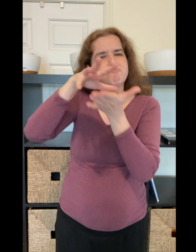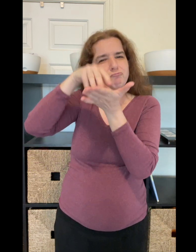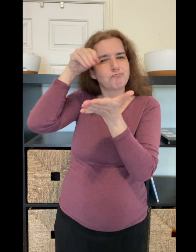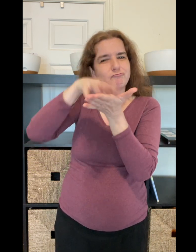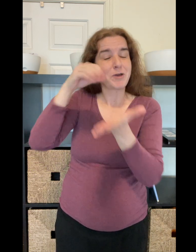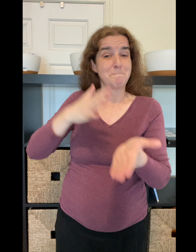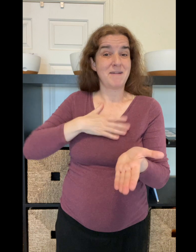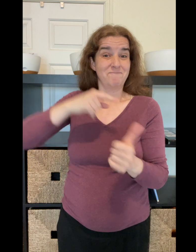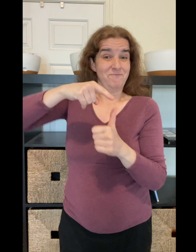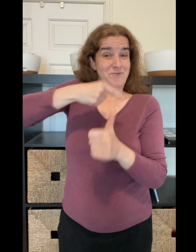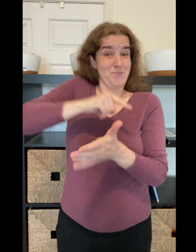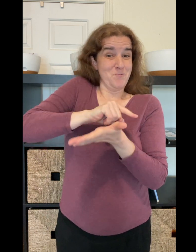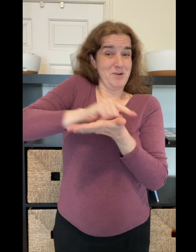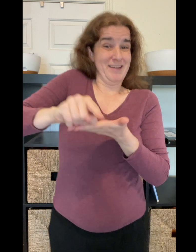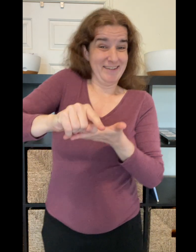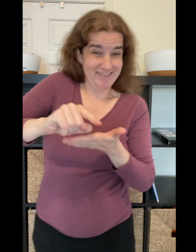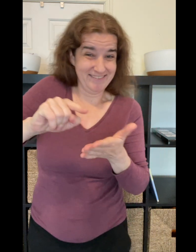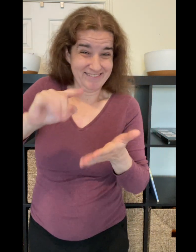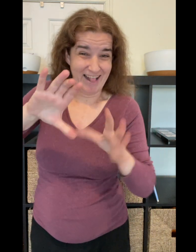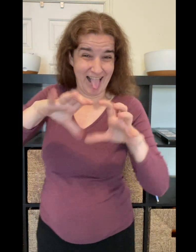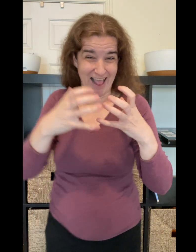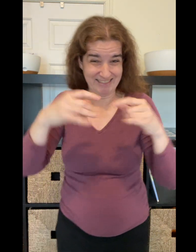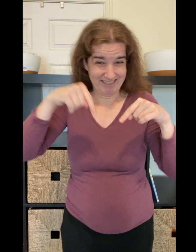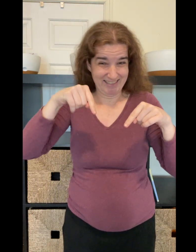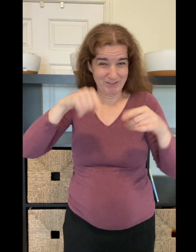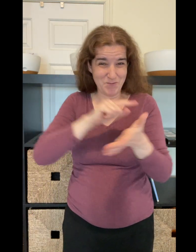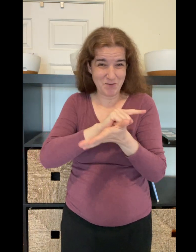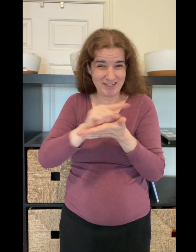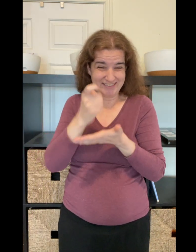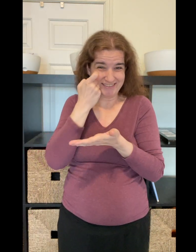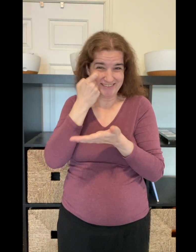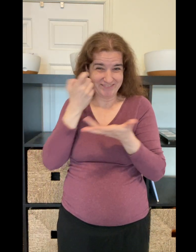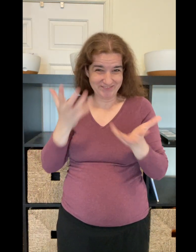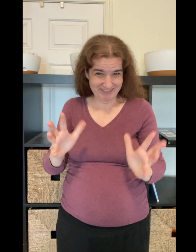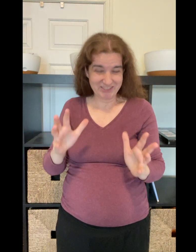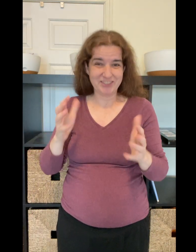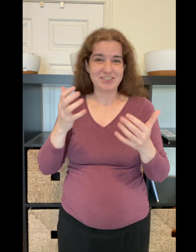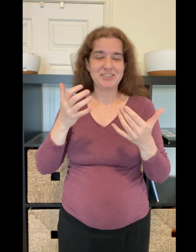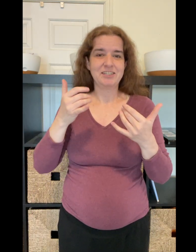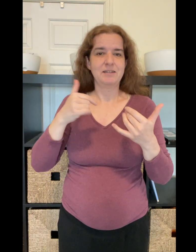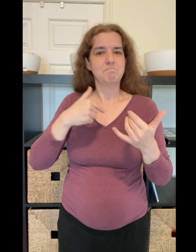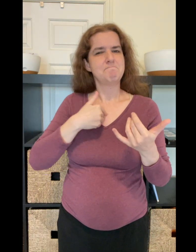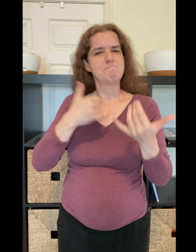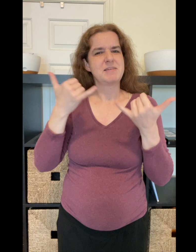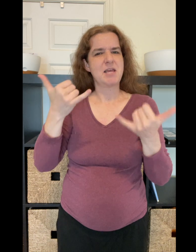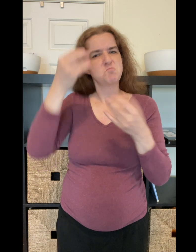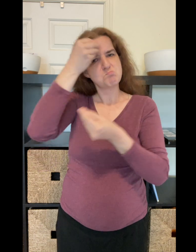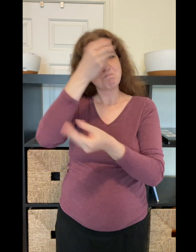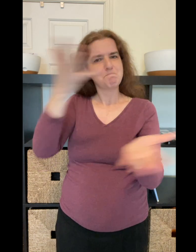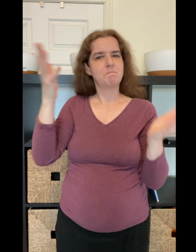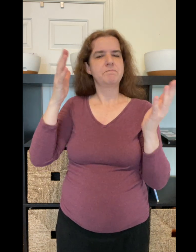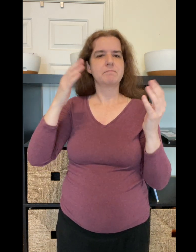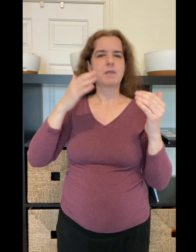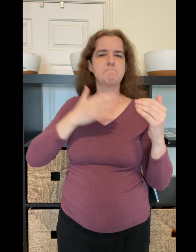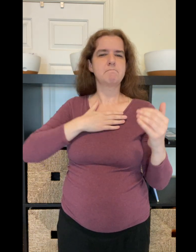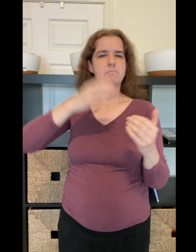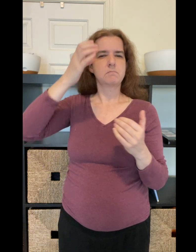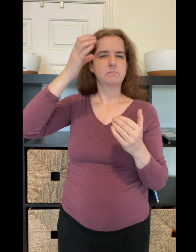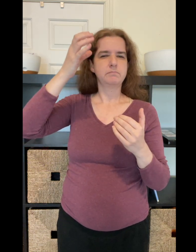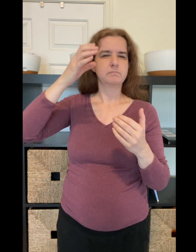graduate school. I've been learning. This is my first week in class this week. I just finished it, and right now I wanted to share with